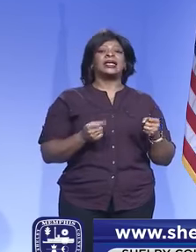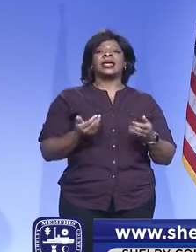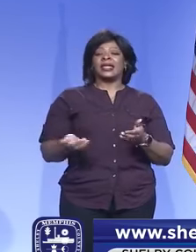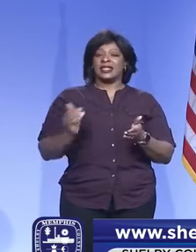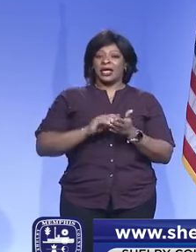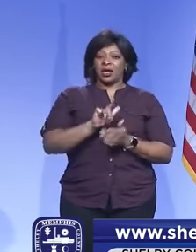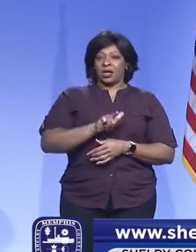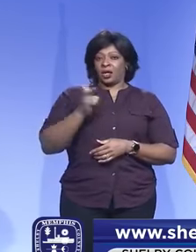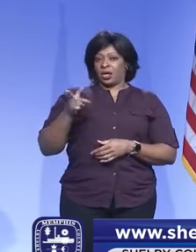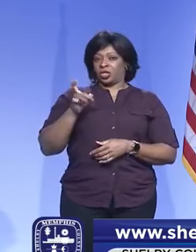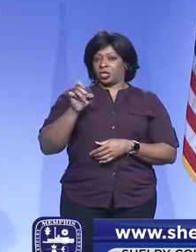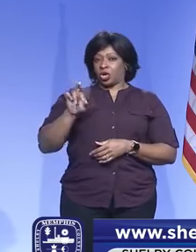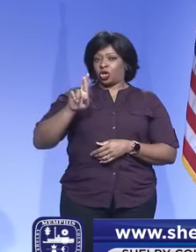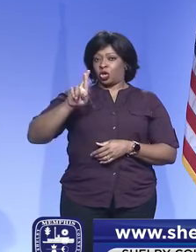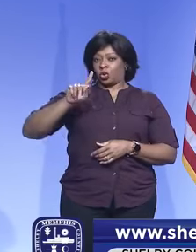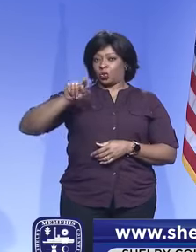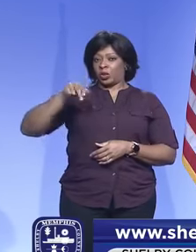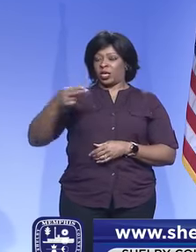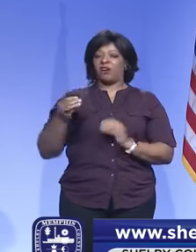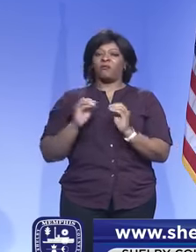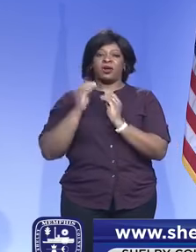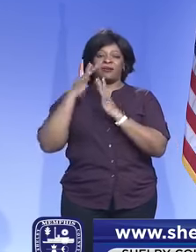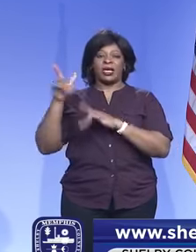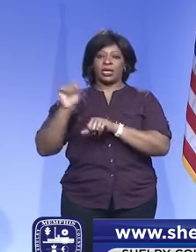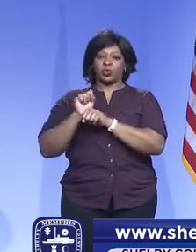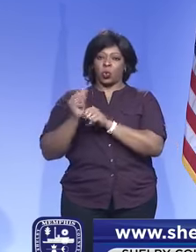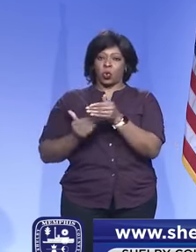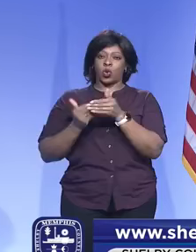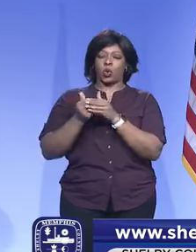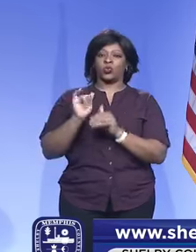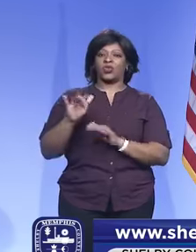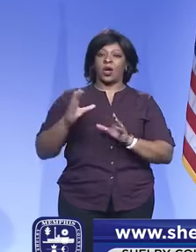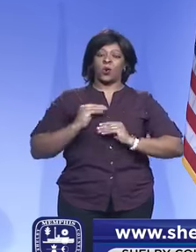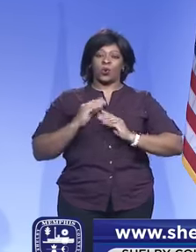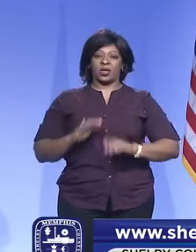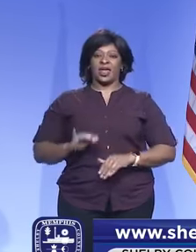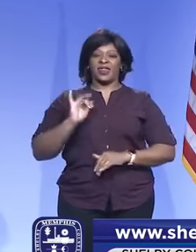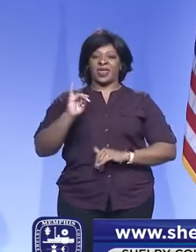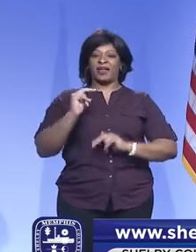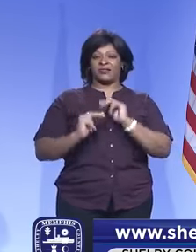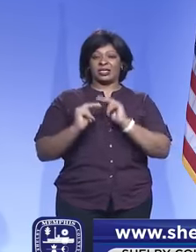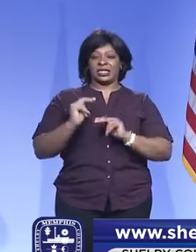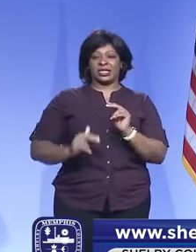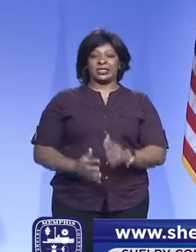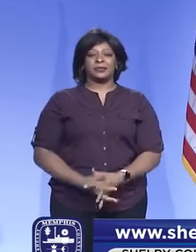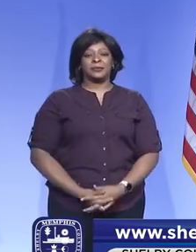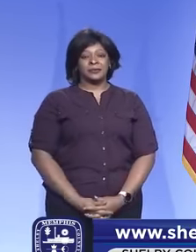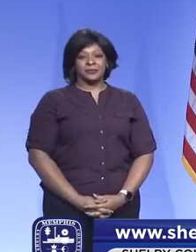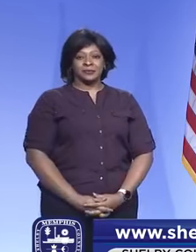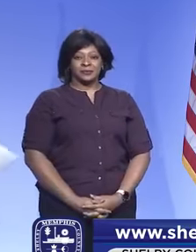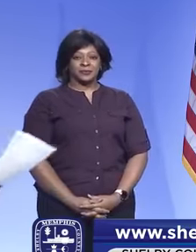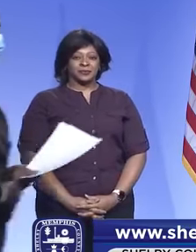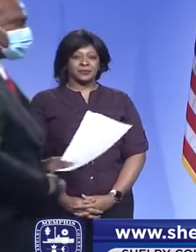I'll turn it to Dr. Randolph for more detail because he's worked very closely with the owner of that facility.